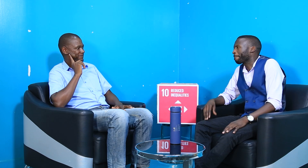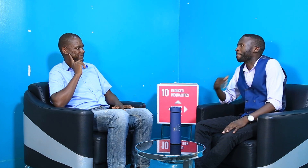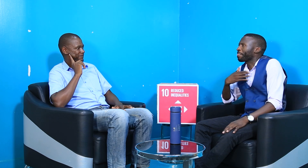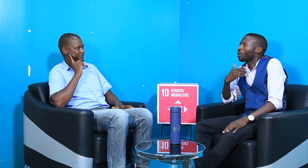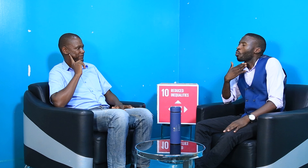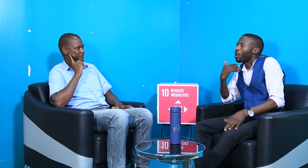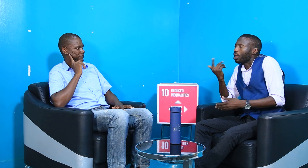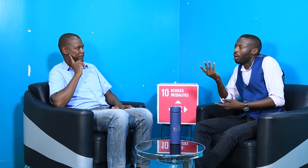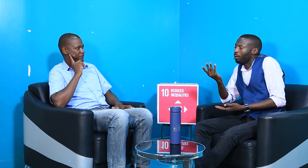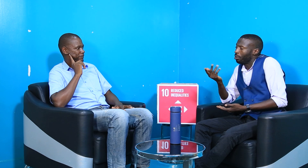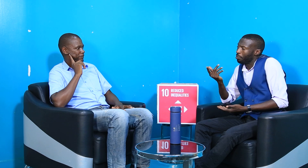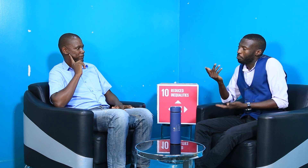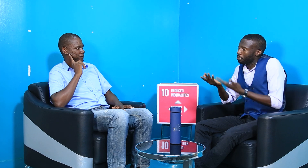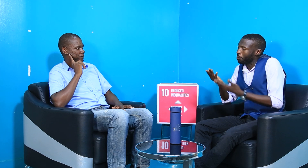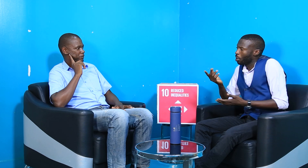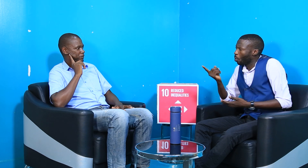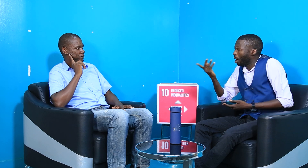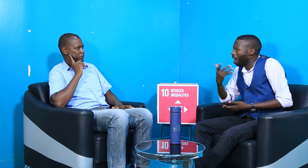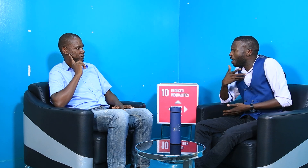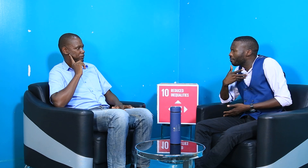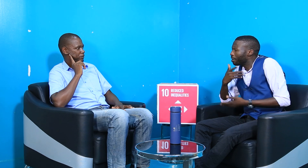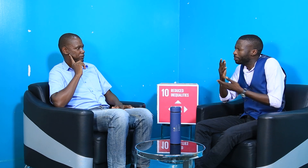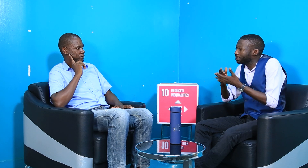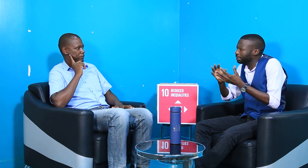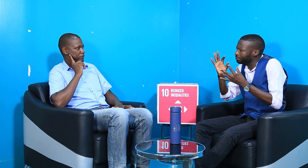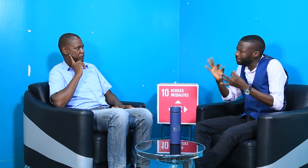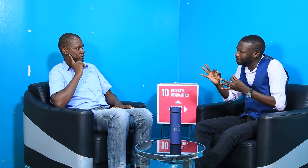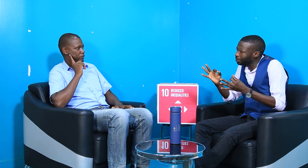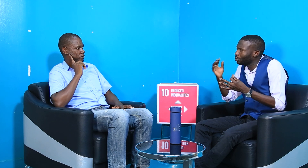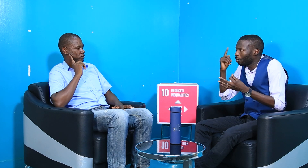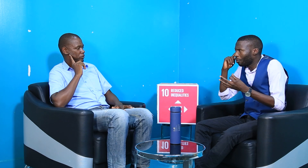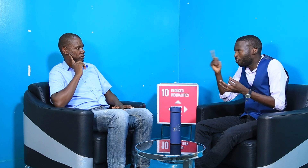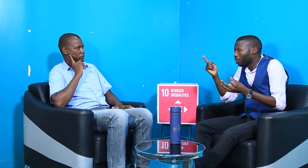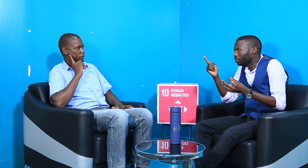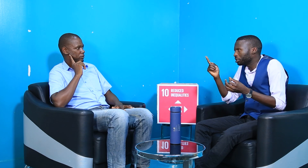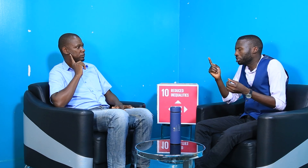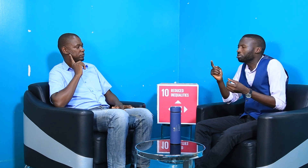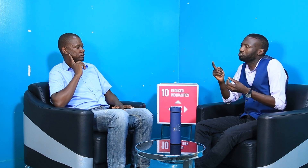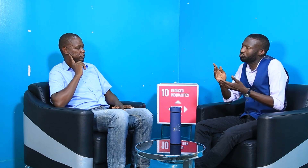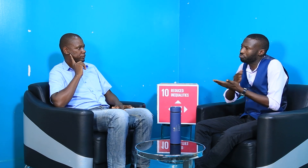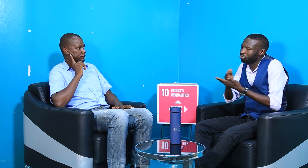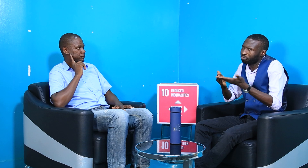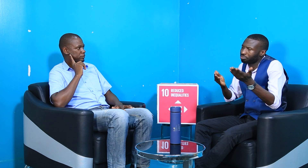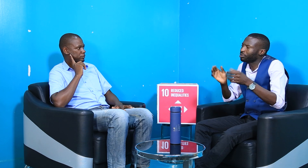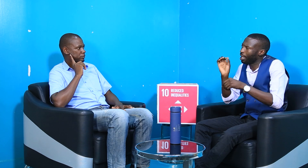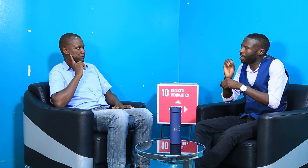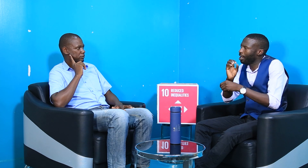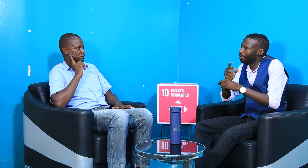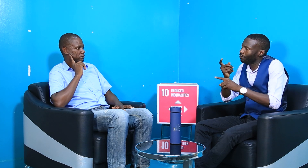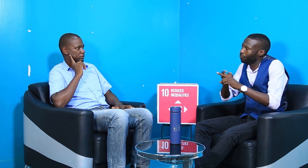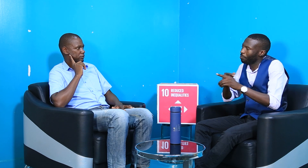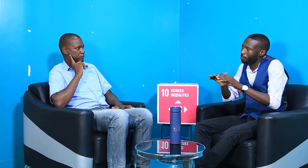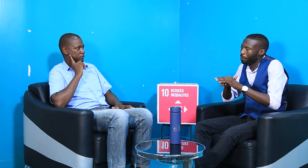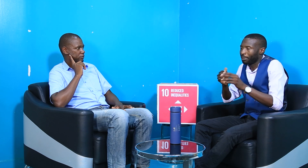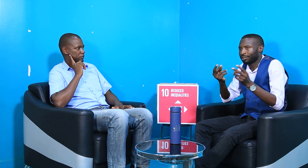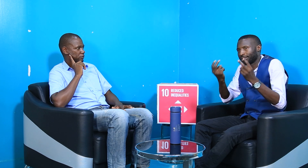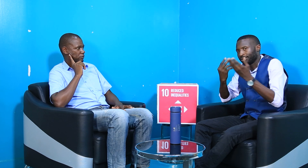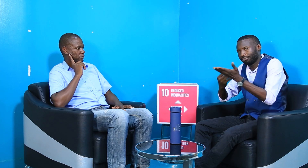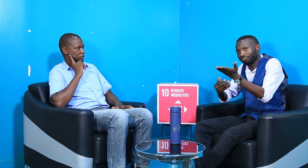the discussion. It has been amazing. Now I want to have something like you should